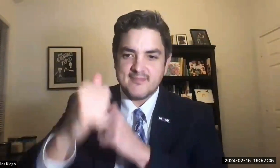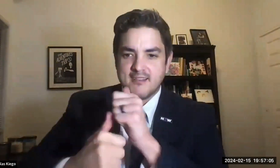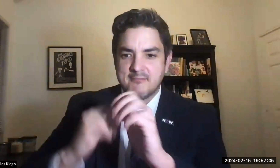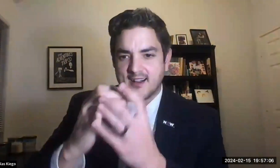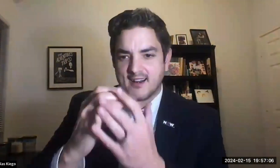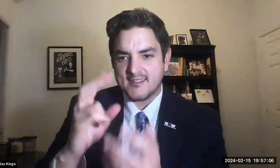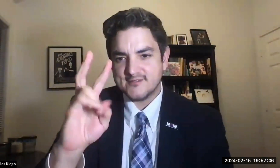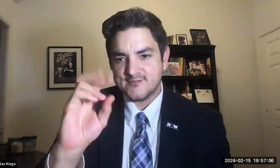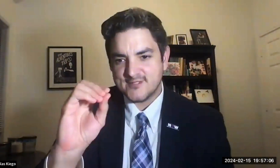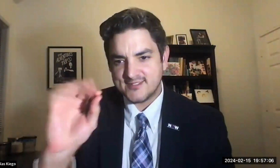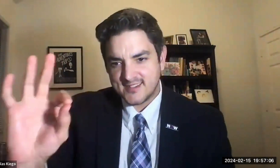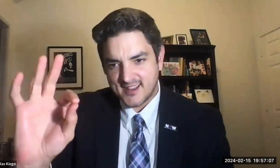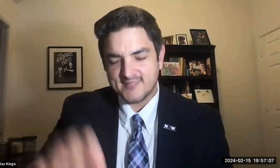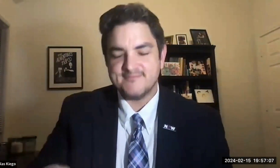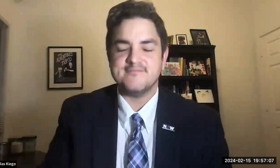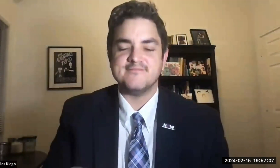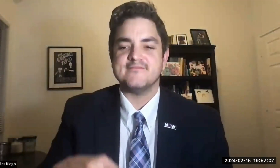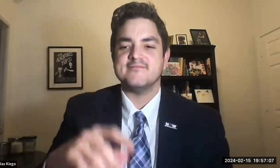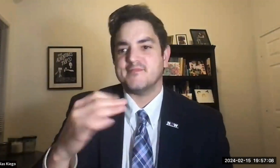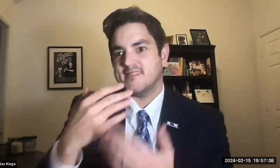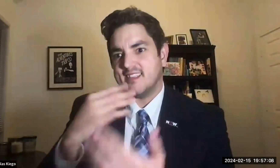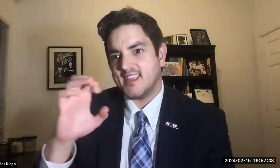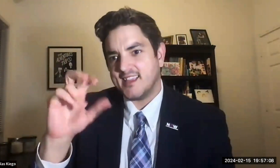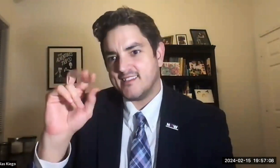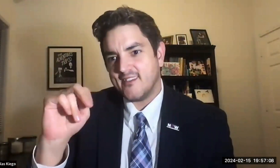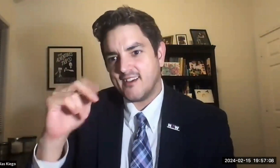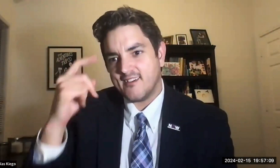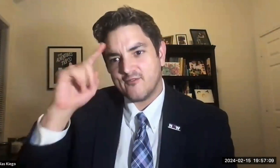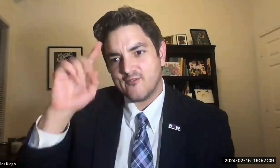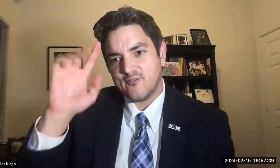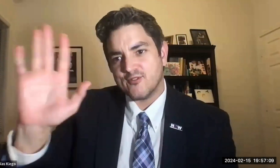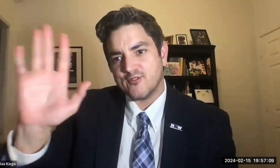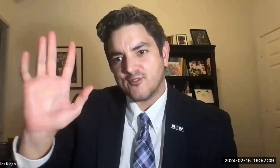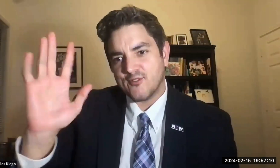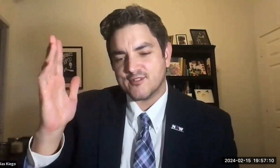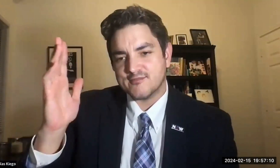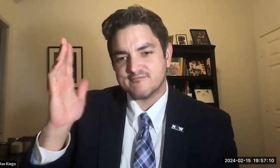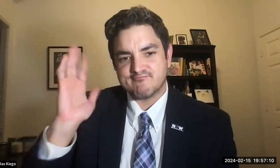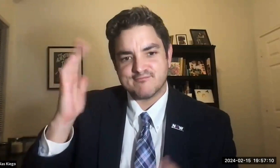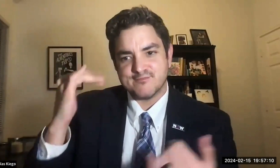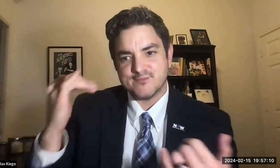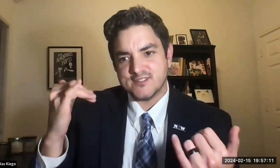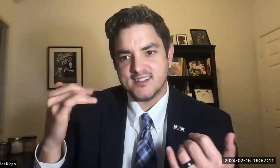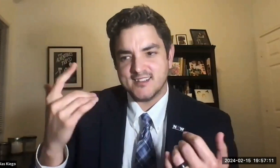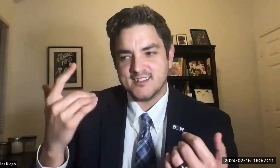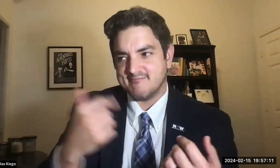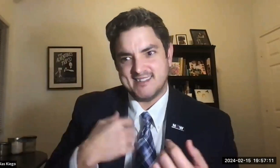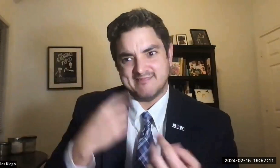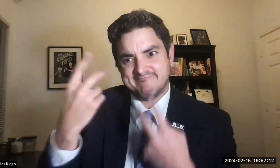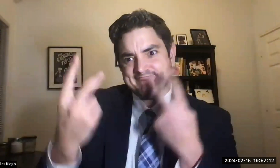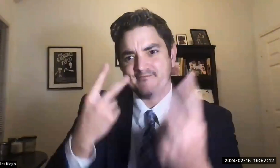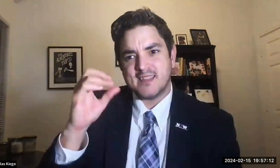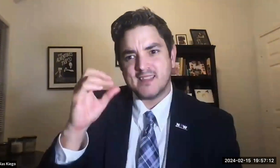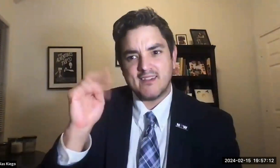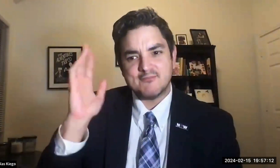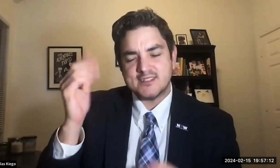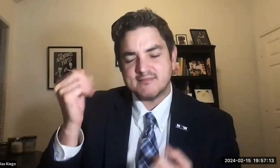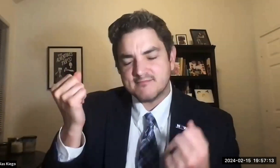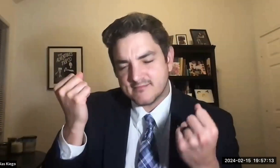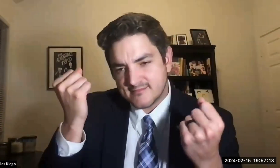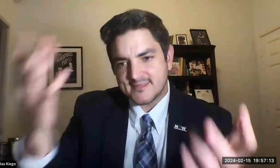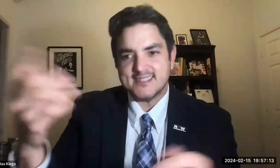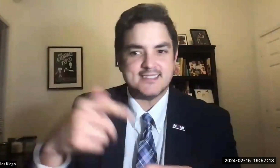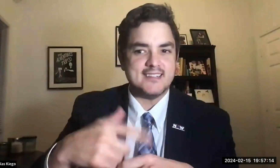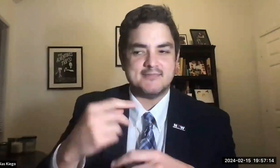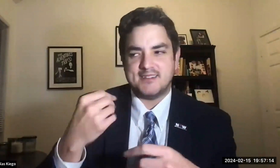Heiko. I'm an alumni of Gallaudet. And thank you so much, Yvonne, for